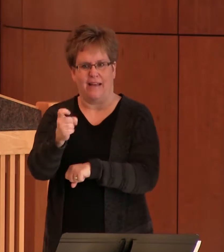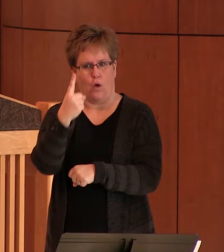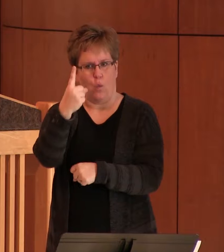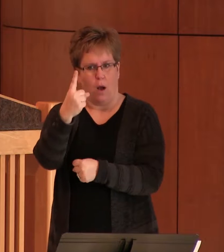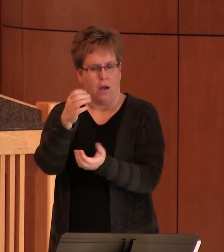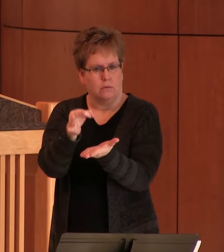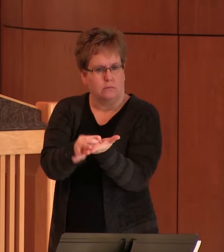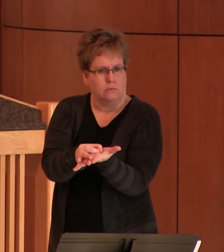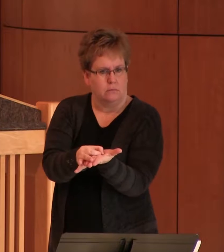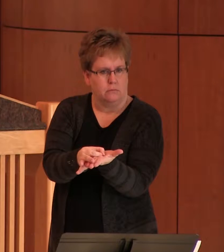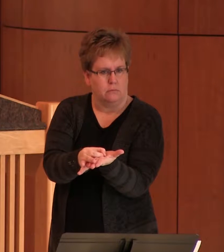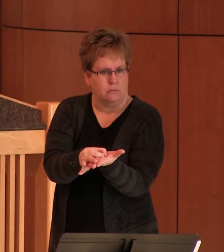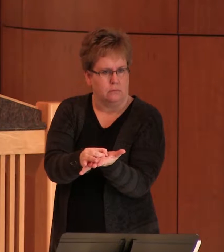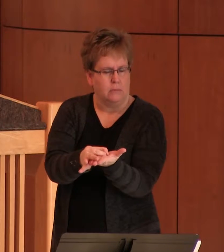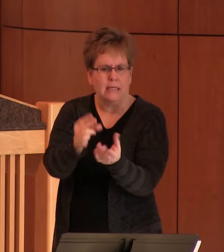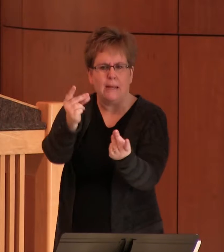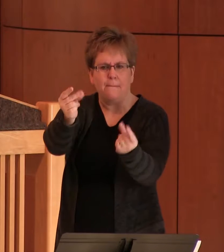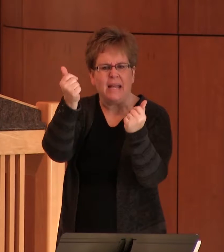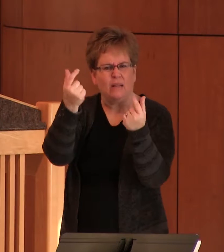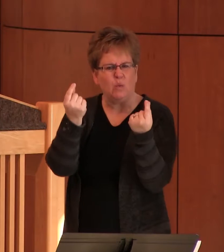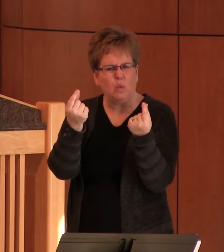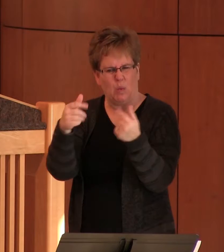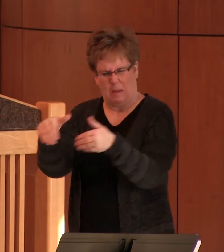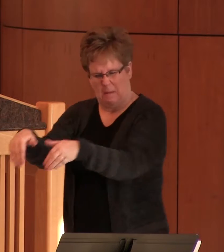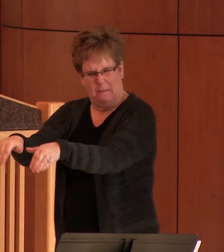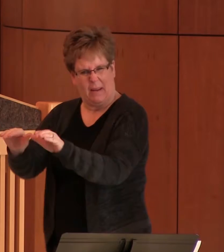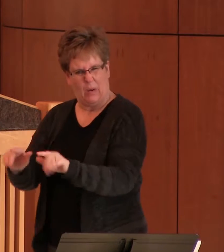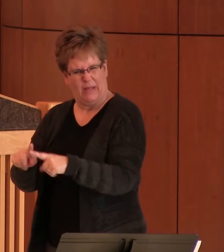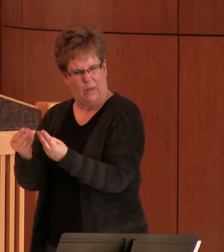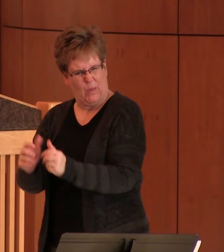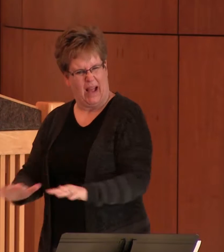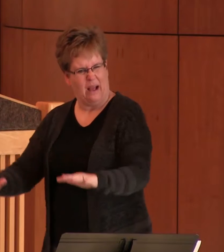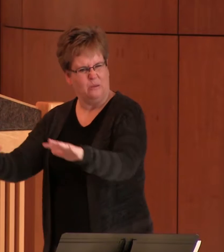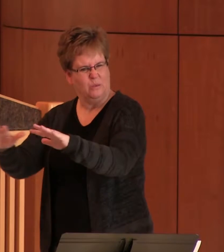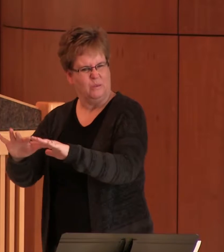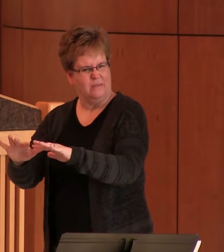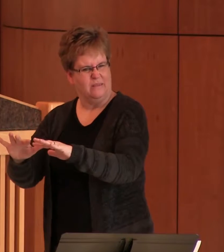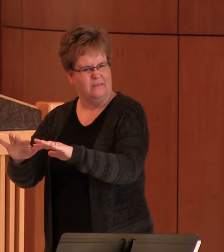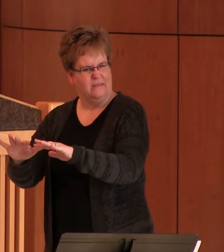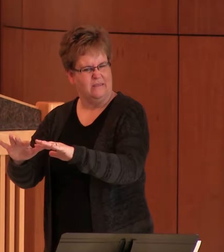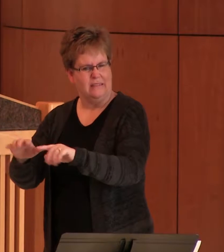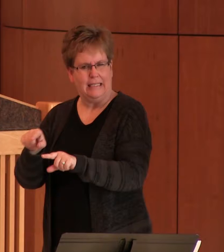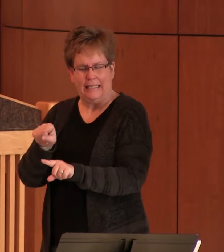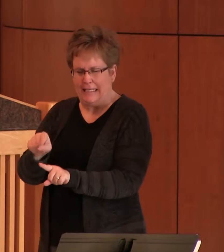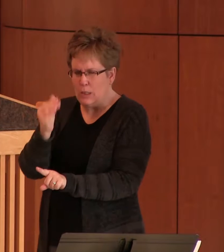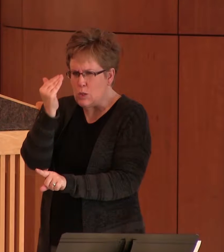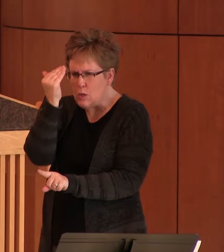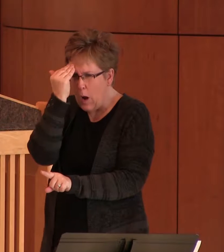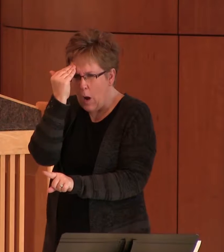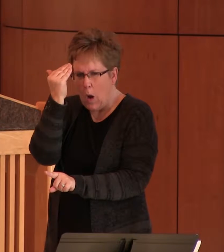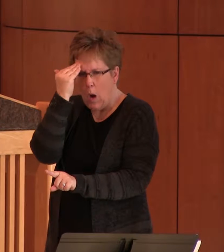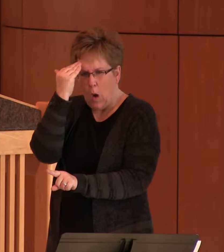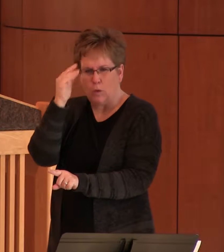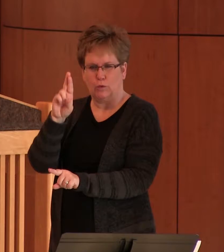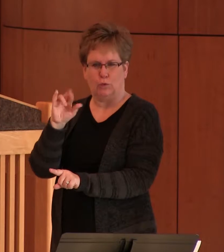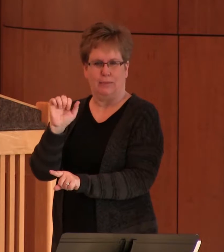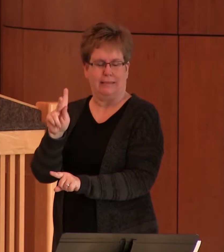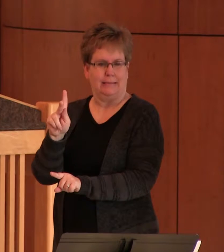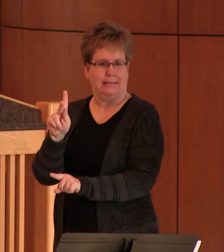talent, and he takes it and immediately buries it in the ground because he knows what is at